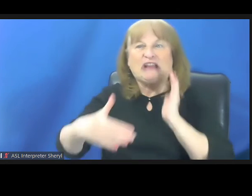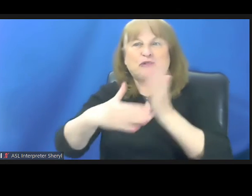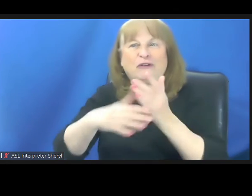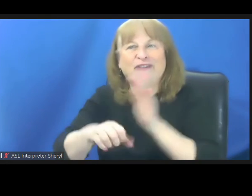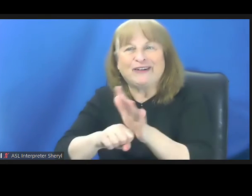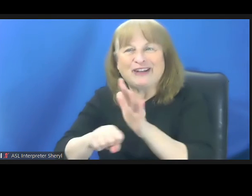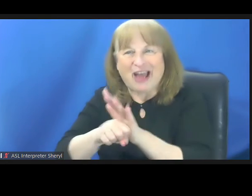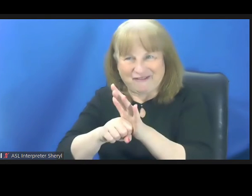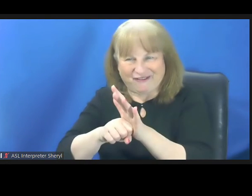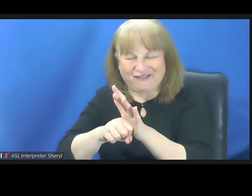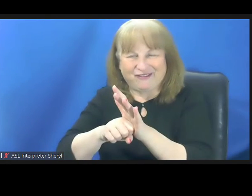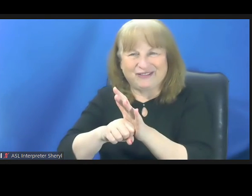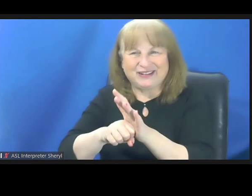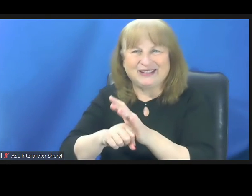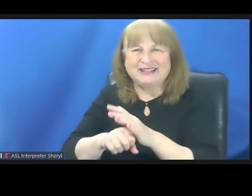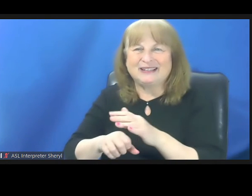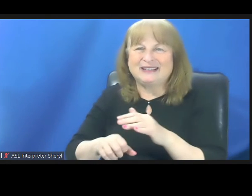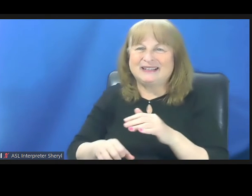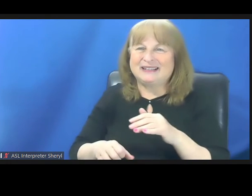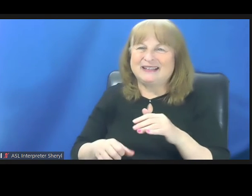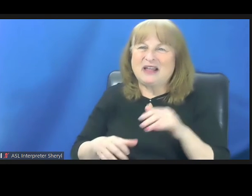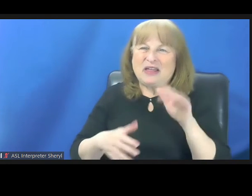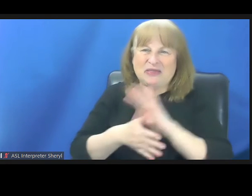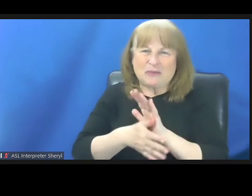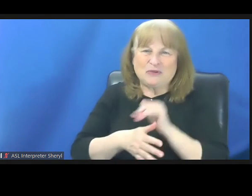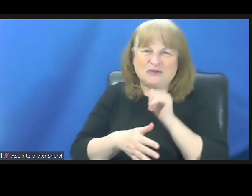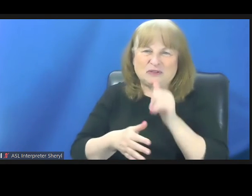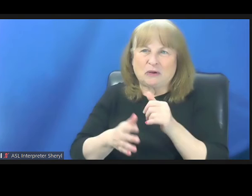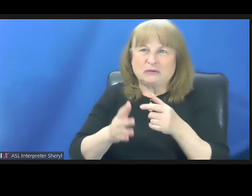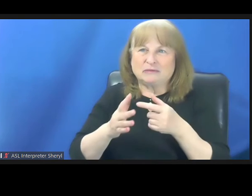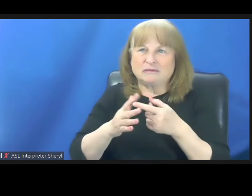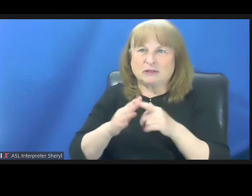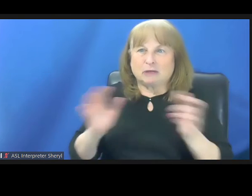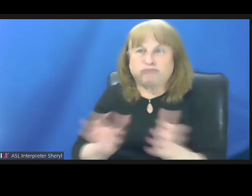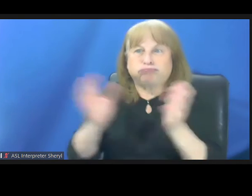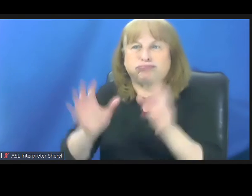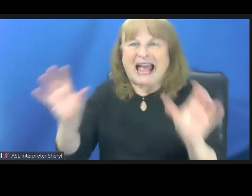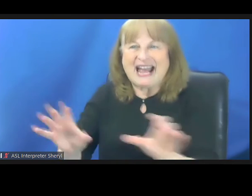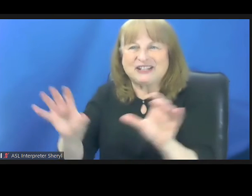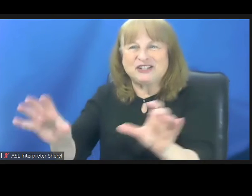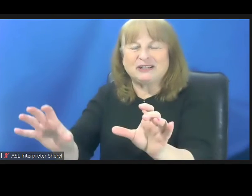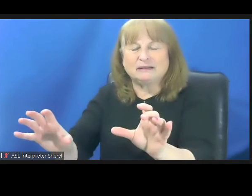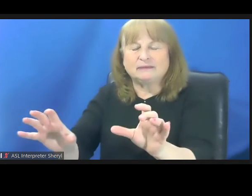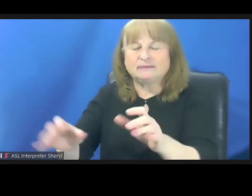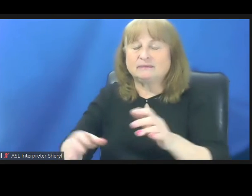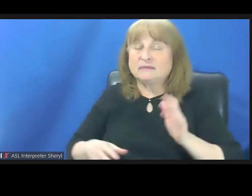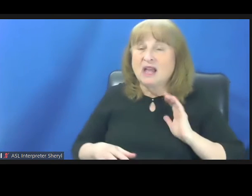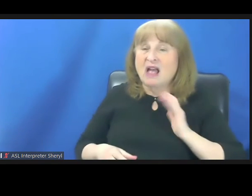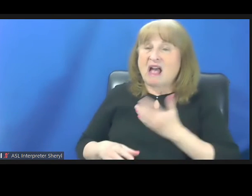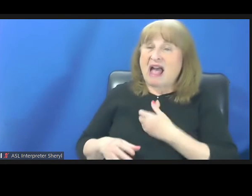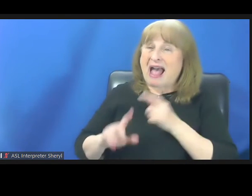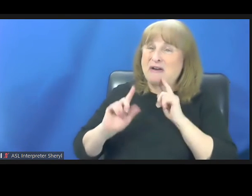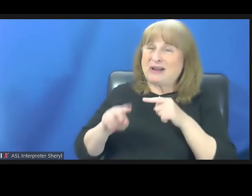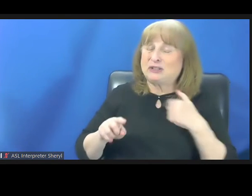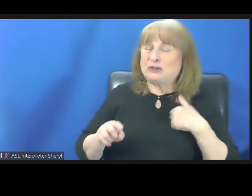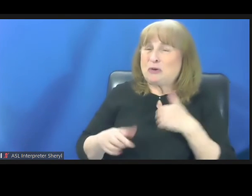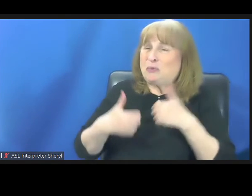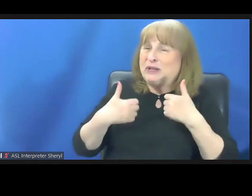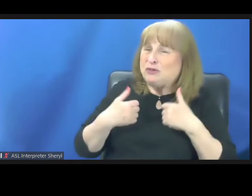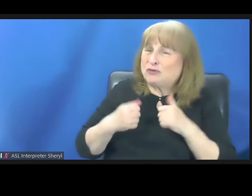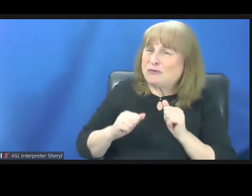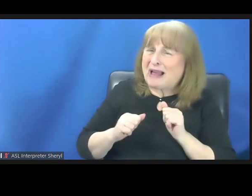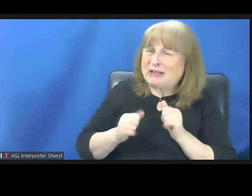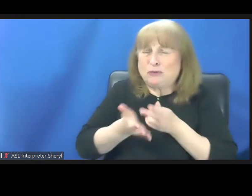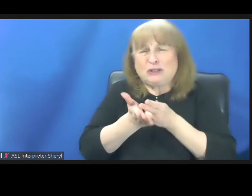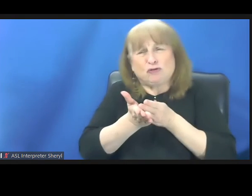don't that they don't instigate. And our answer has always been that we try to be